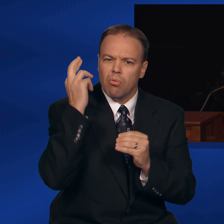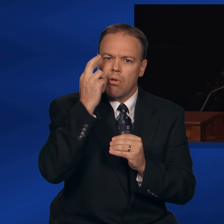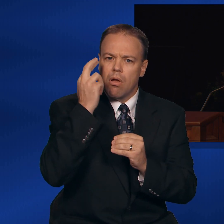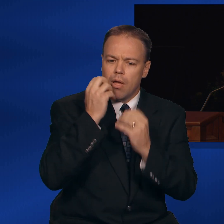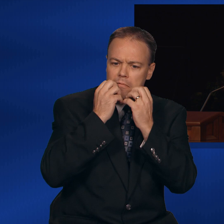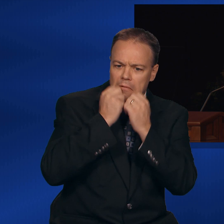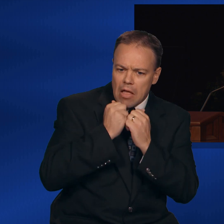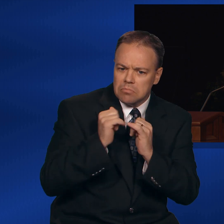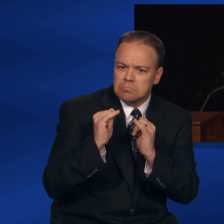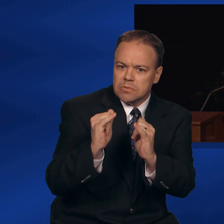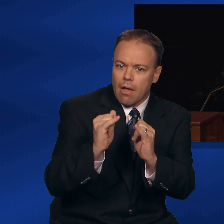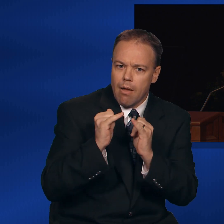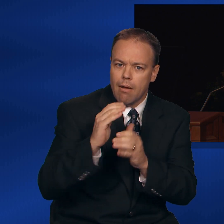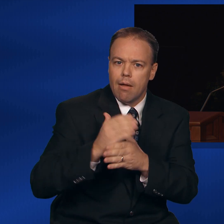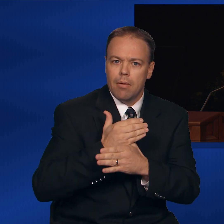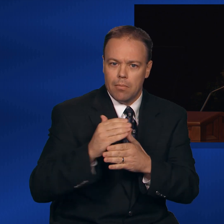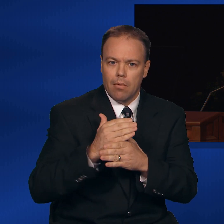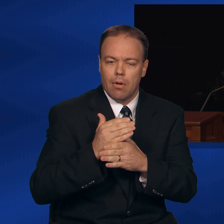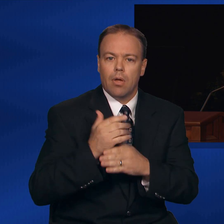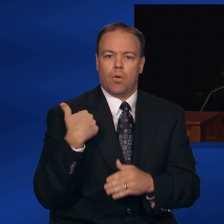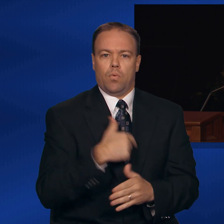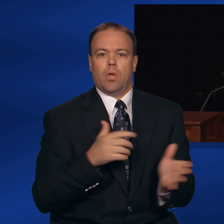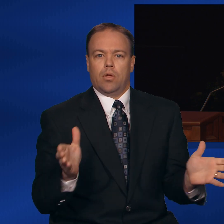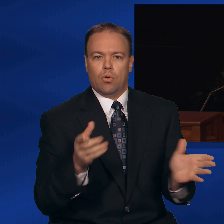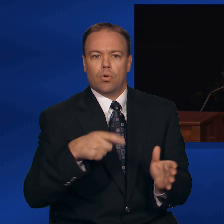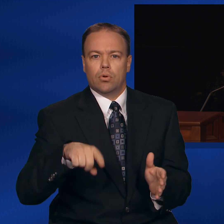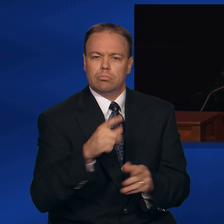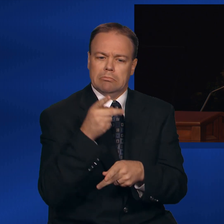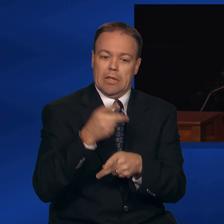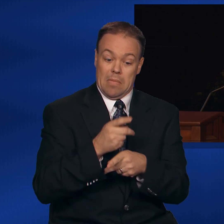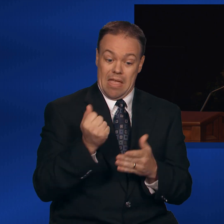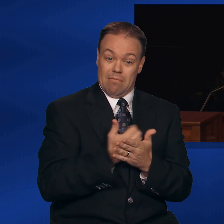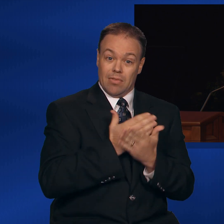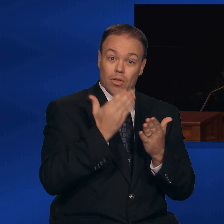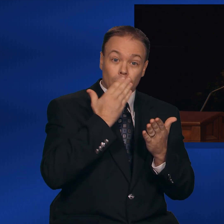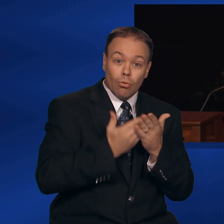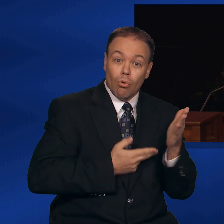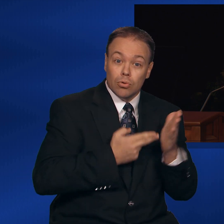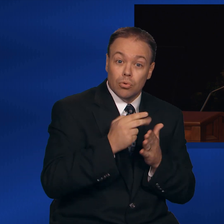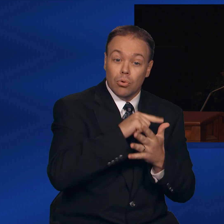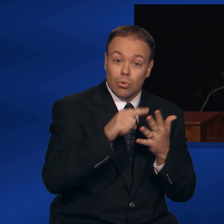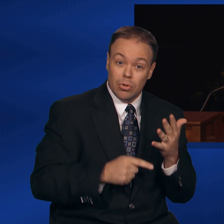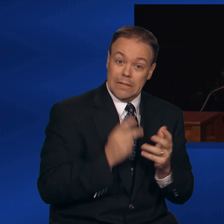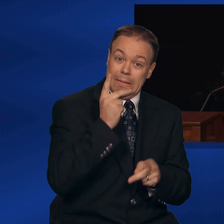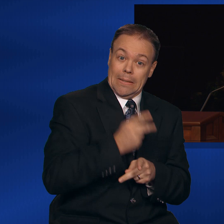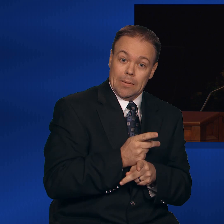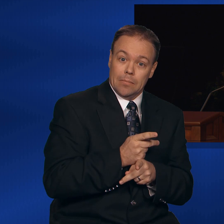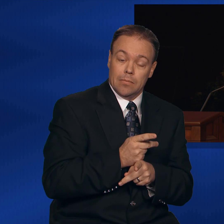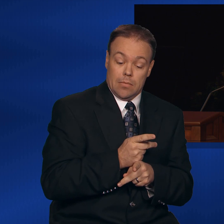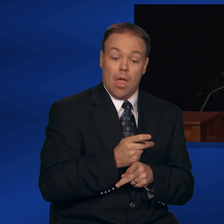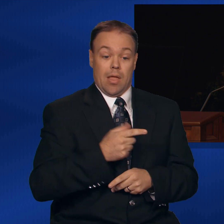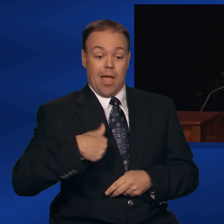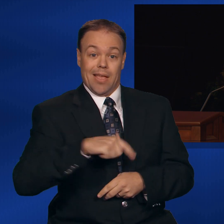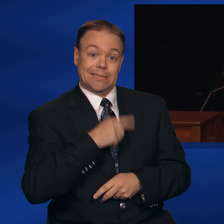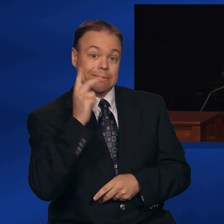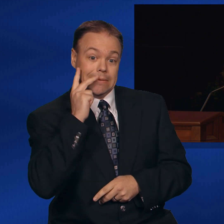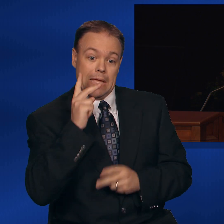values. We encourage you to keep all that is good and true, and then see if we can add